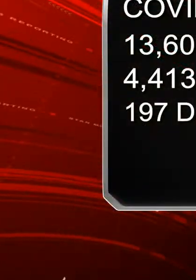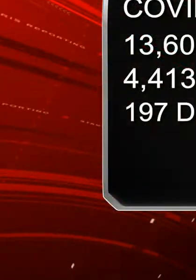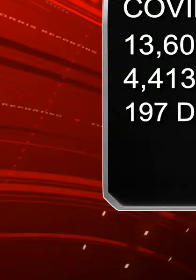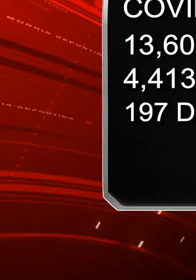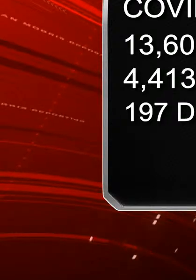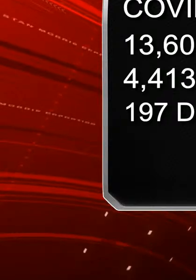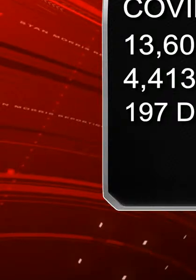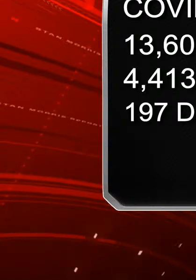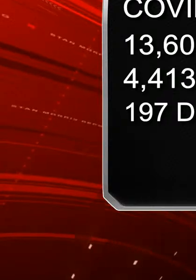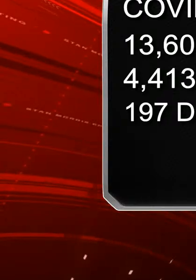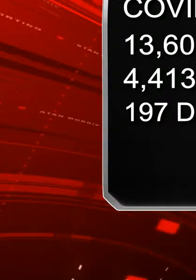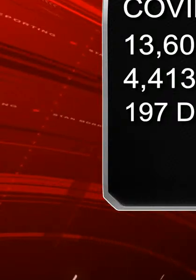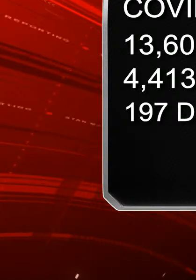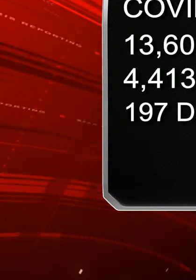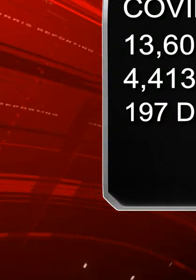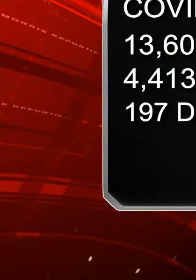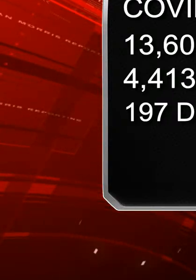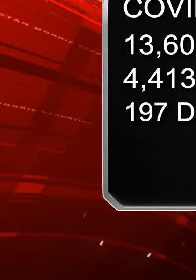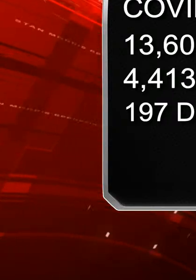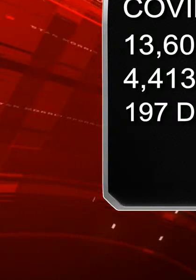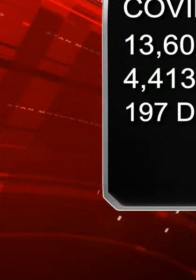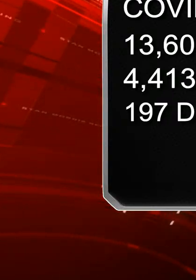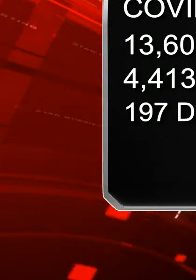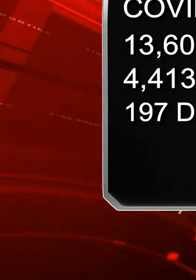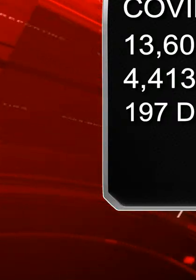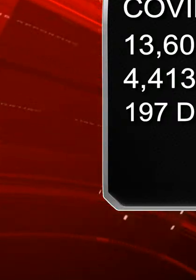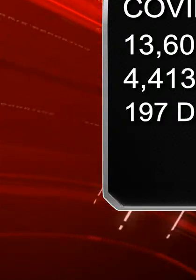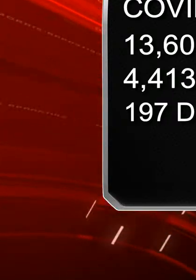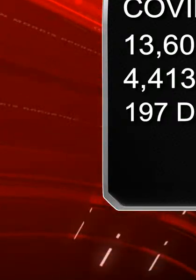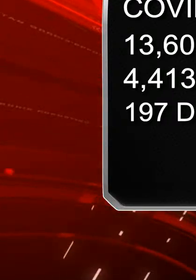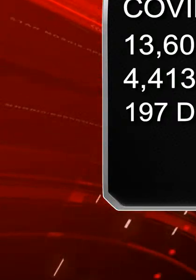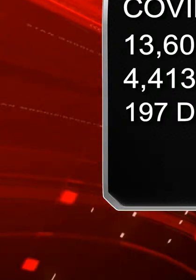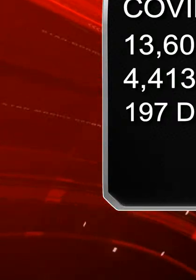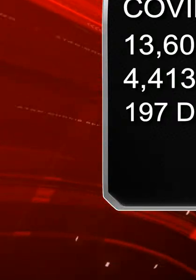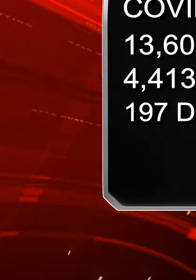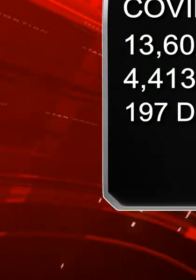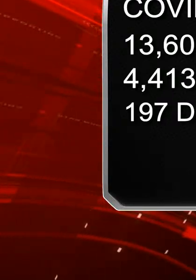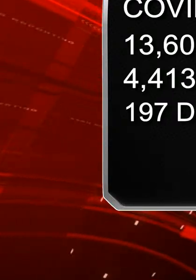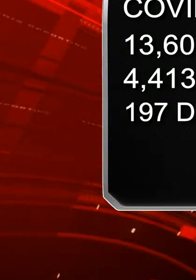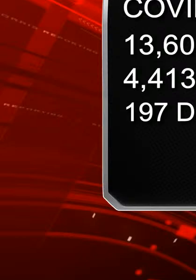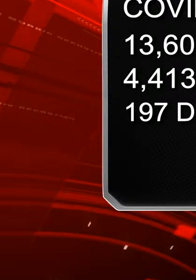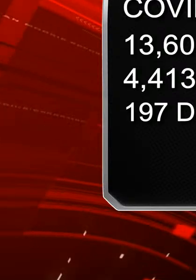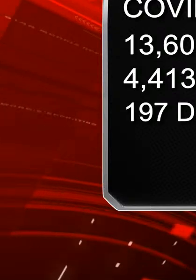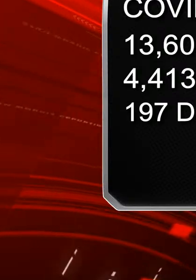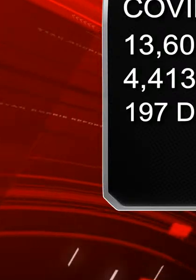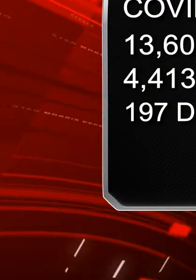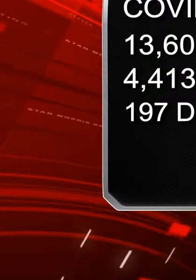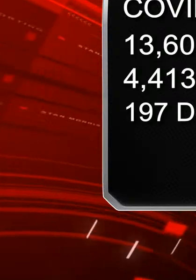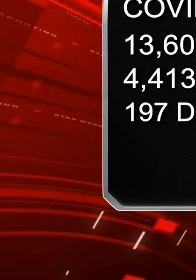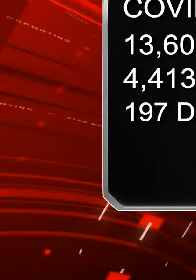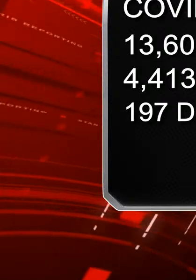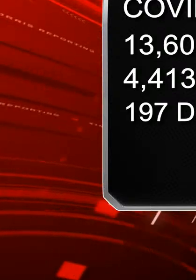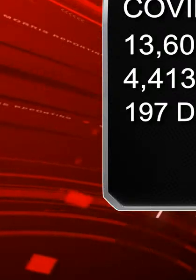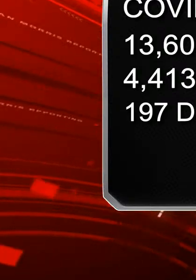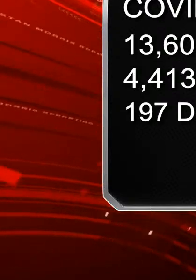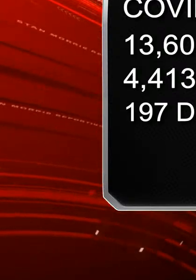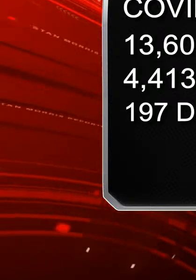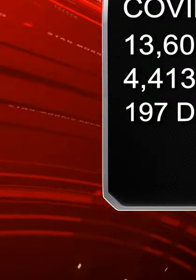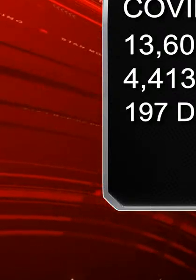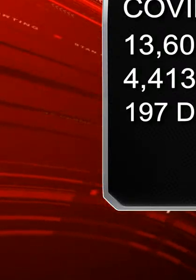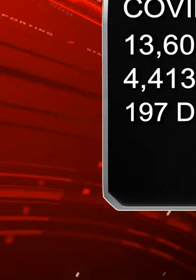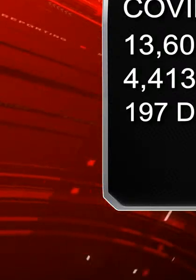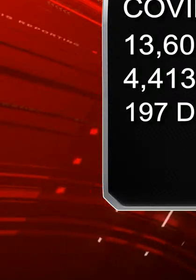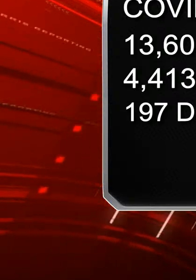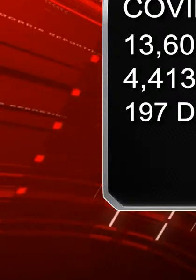this. 13,606 cumulative cases with 4,413 active and 197 deaths. The crazy